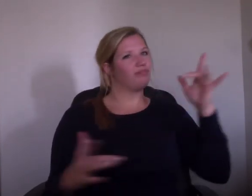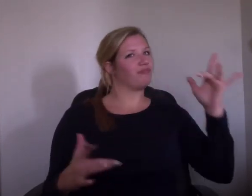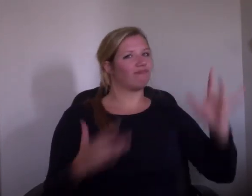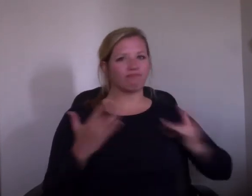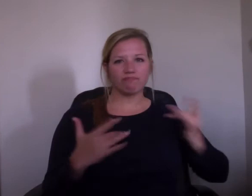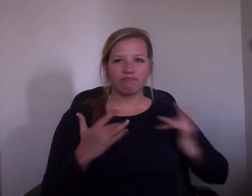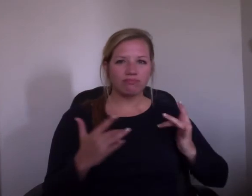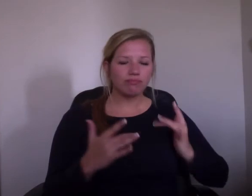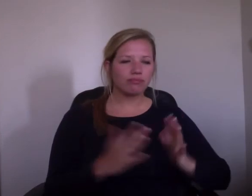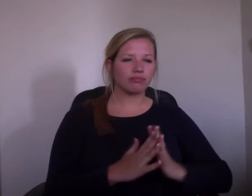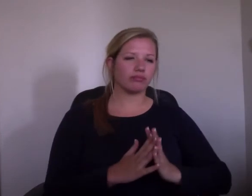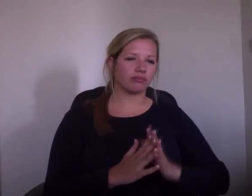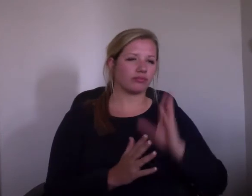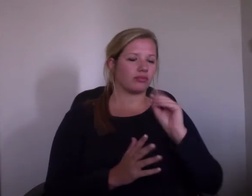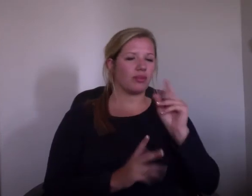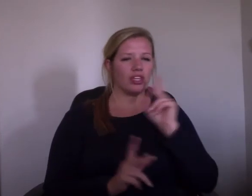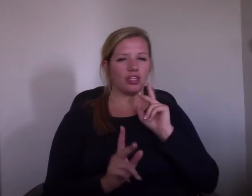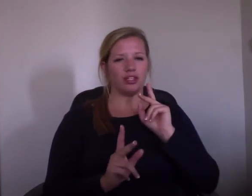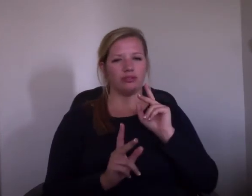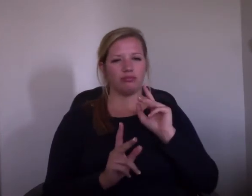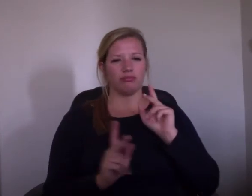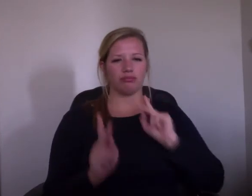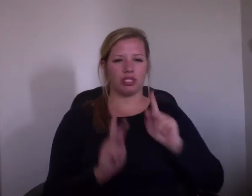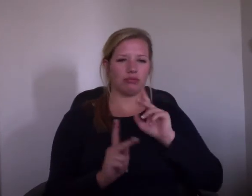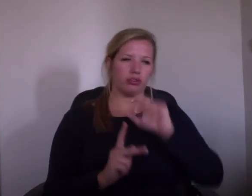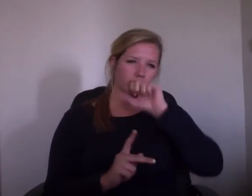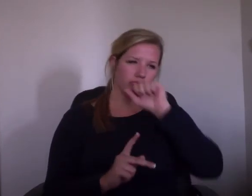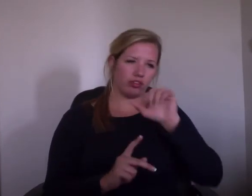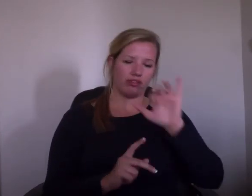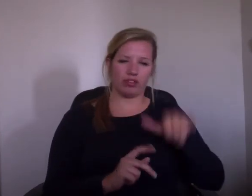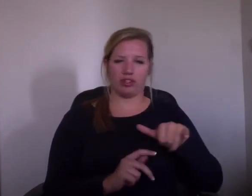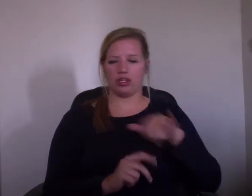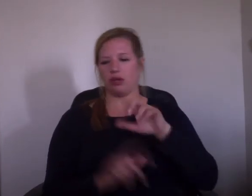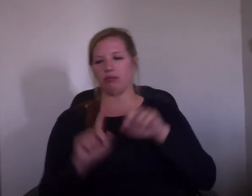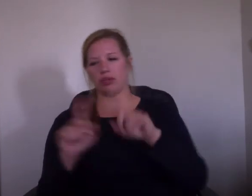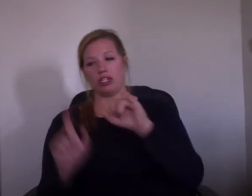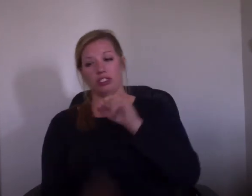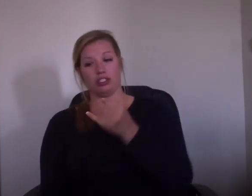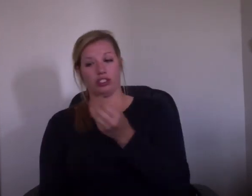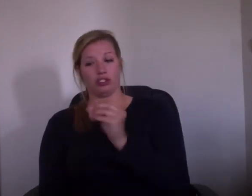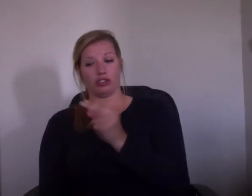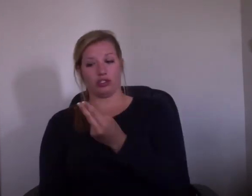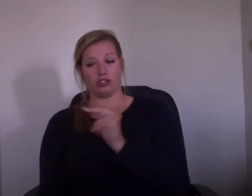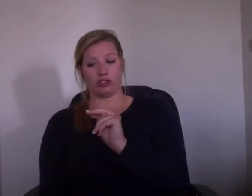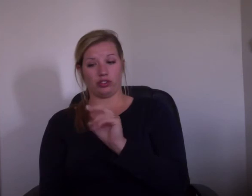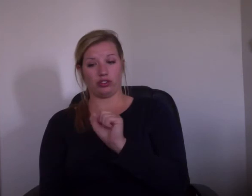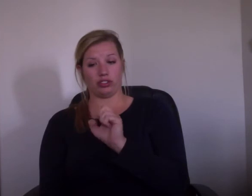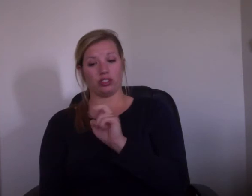had a way with the American media. Now Johnson was a very charming president as